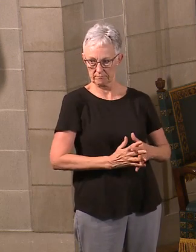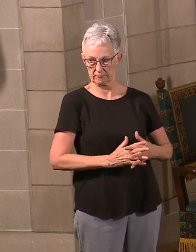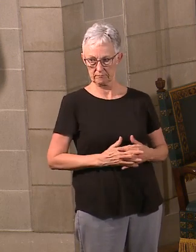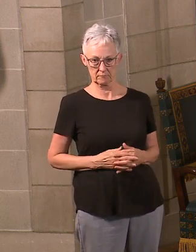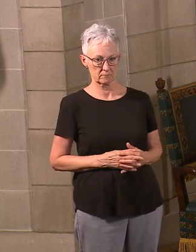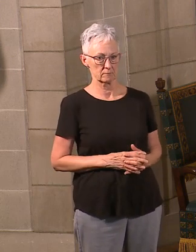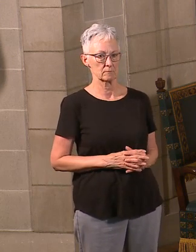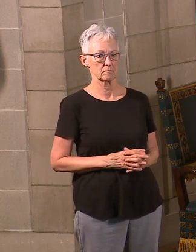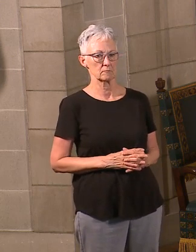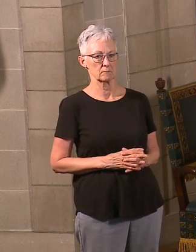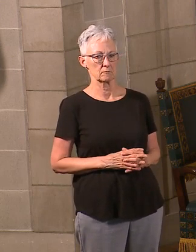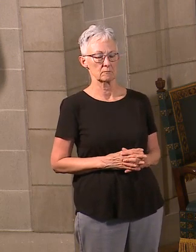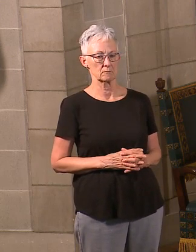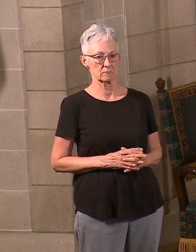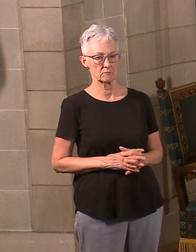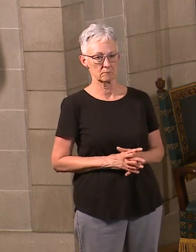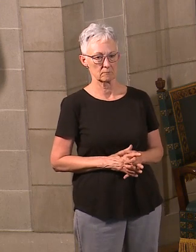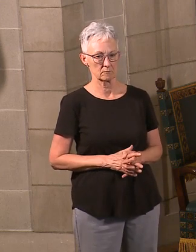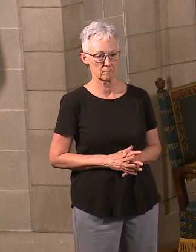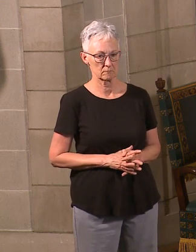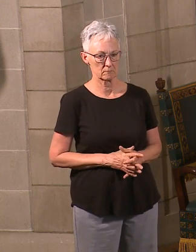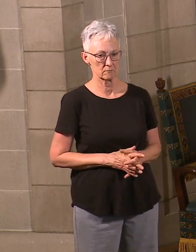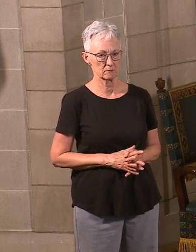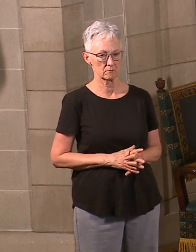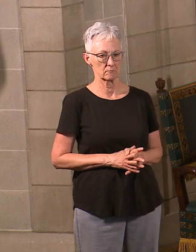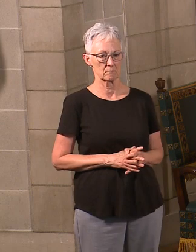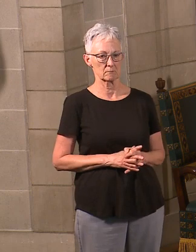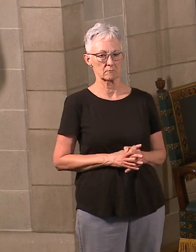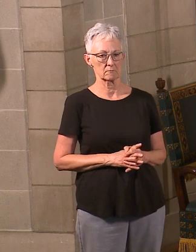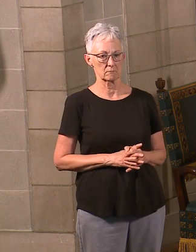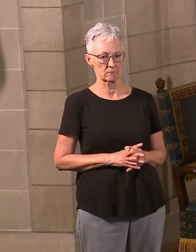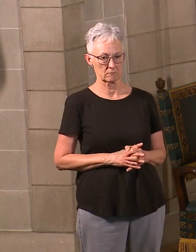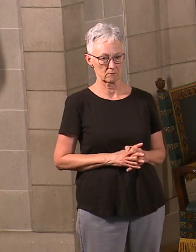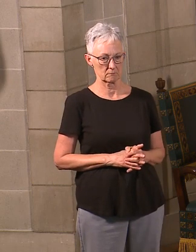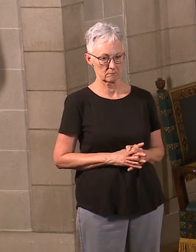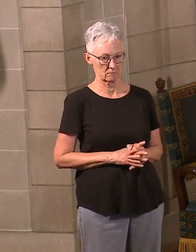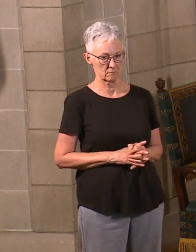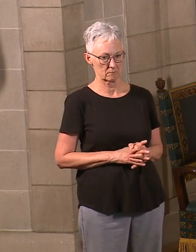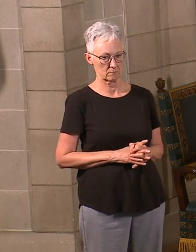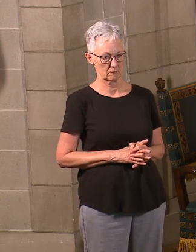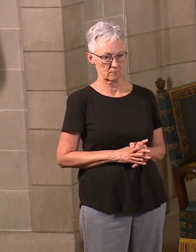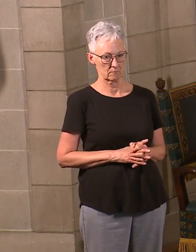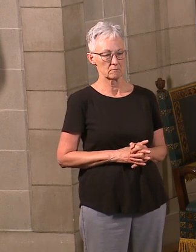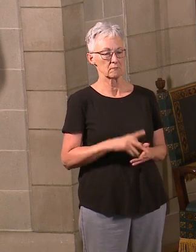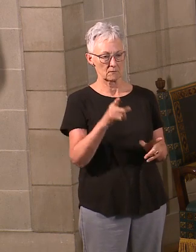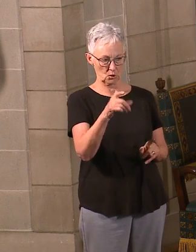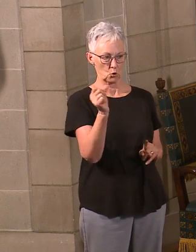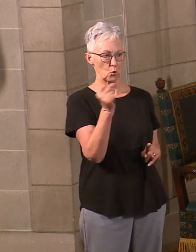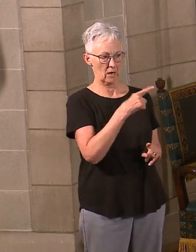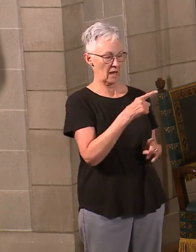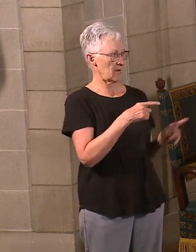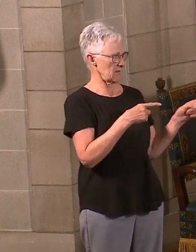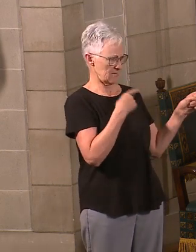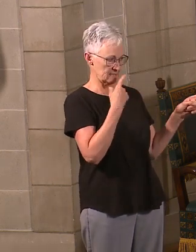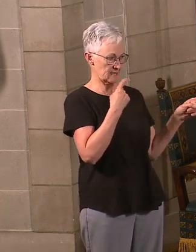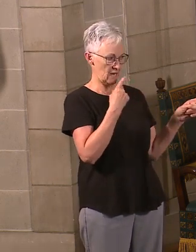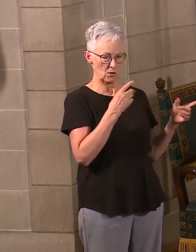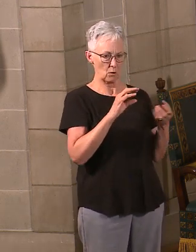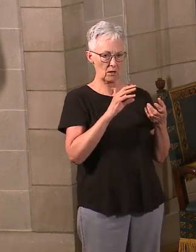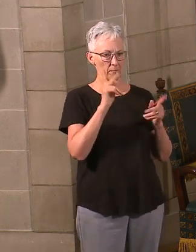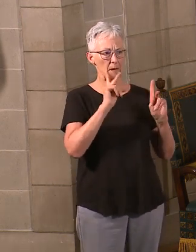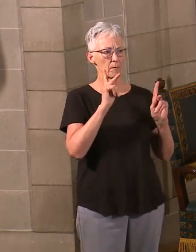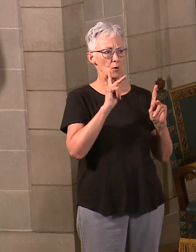because there's any inherent risks to travel, or is it just as an indirect indicator? So the question was, I say travel is down, it's a good thing,